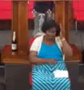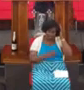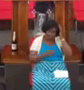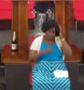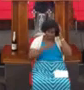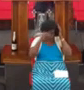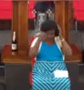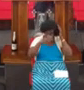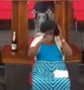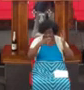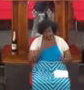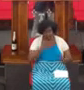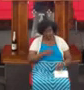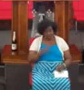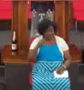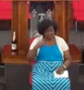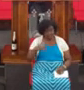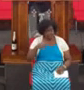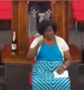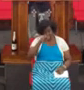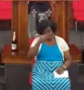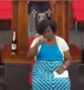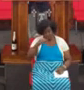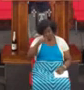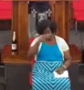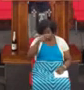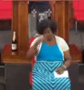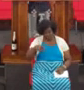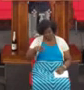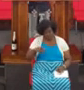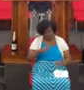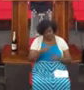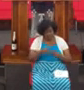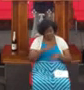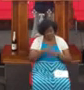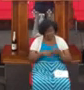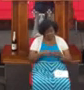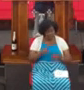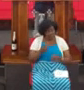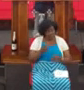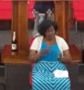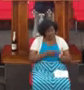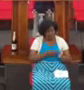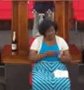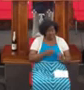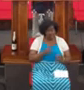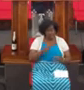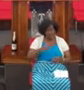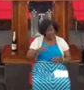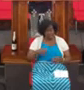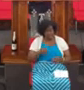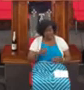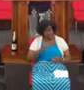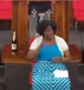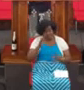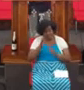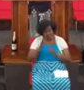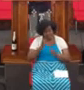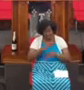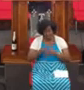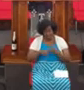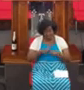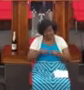white, yellow, green, pink. We're going to run into people of all races, Haitian, Jamaican, Bahamian, Jew. We're going to run into all